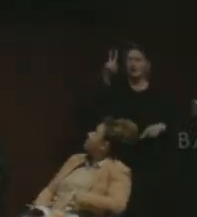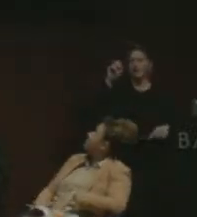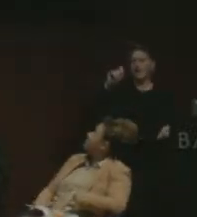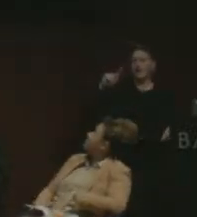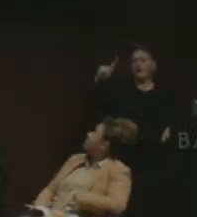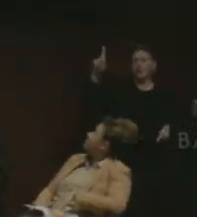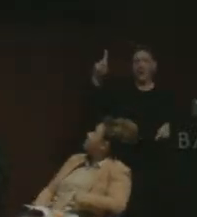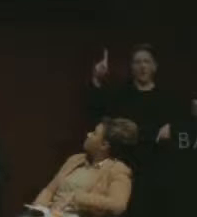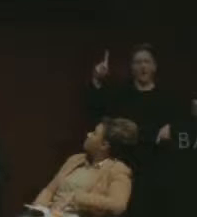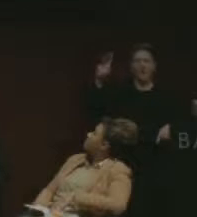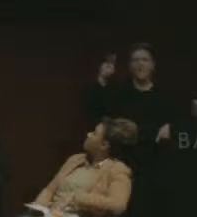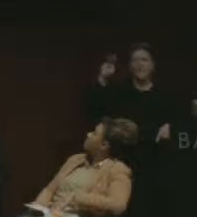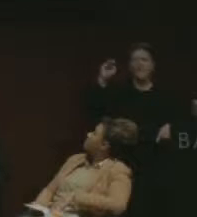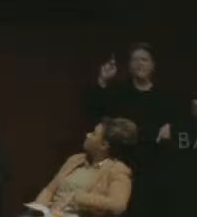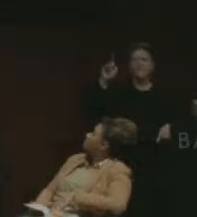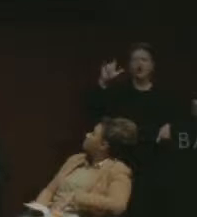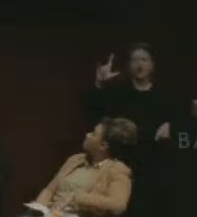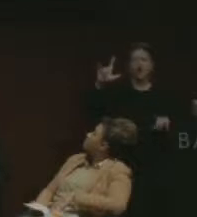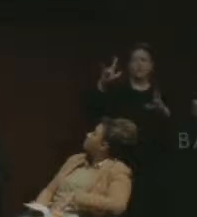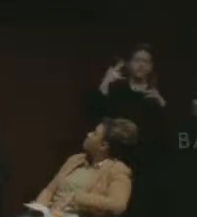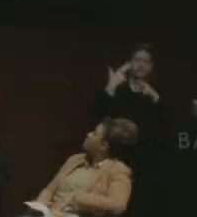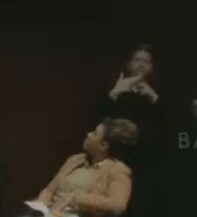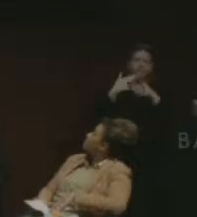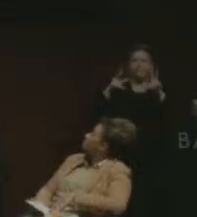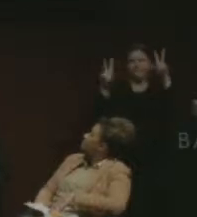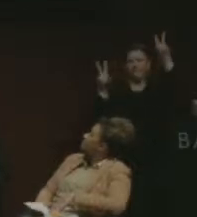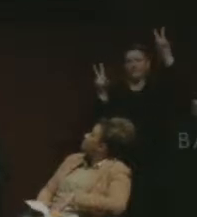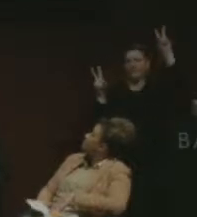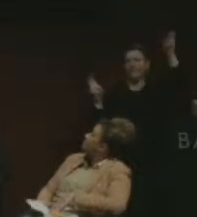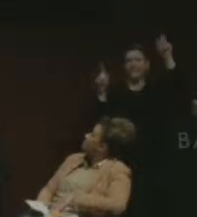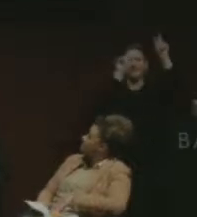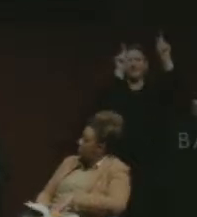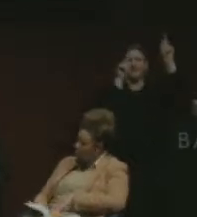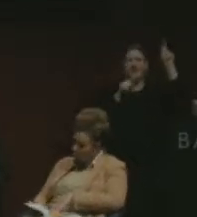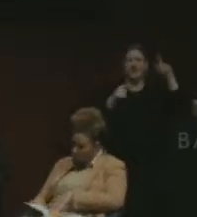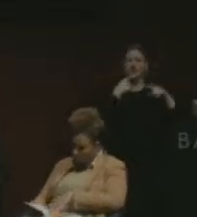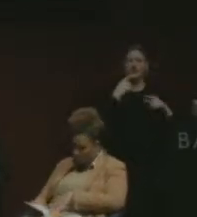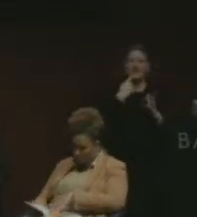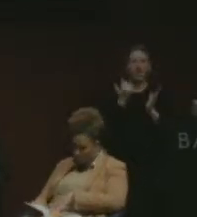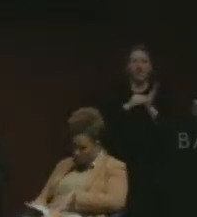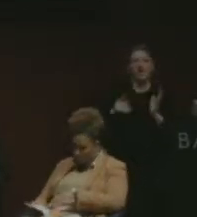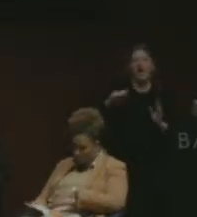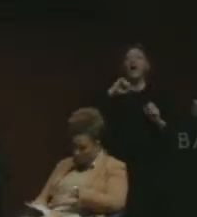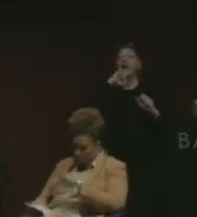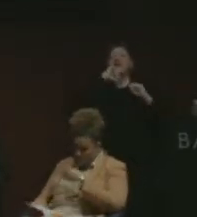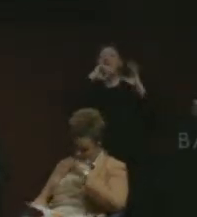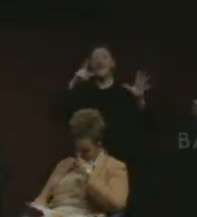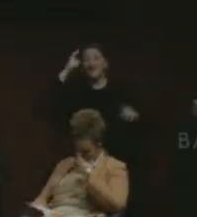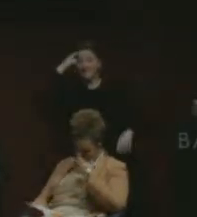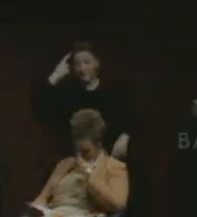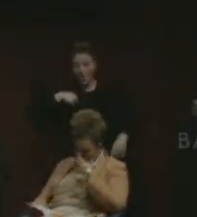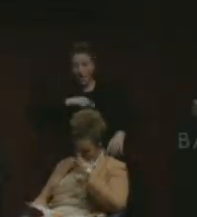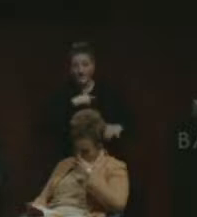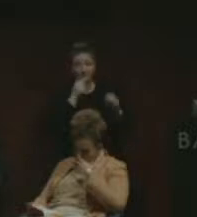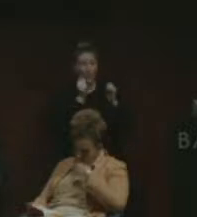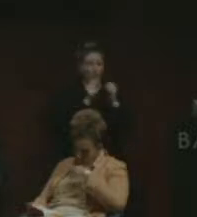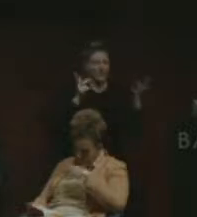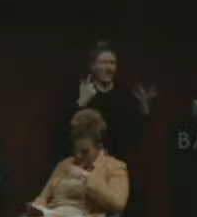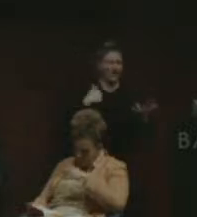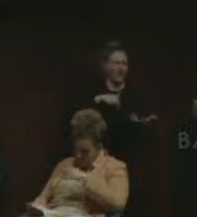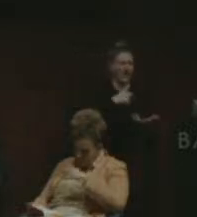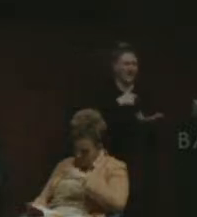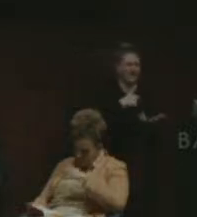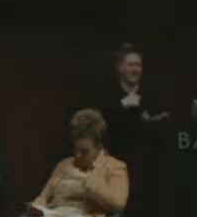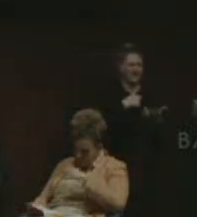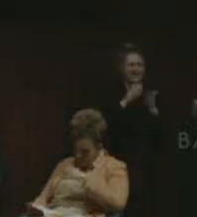2001. Myrtle's known for many, many slogans, but she would always say, "Nothing for us without us." I was a very